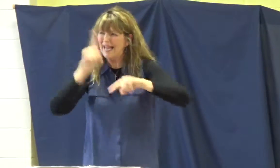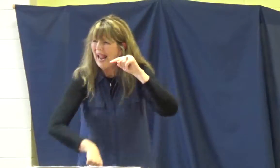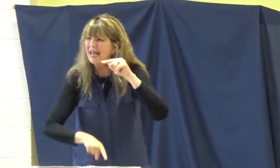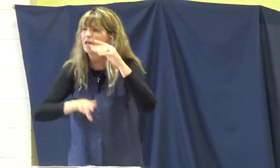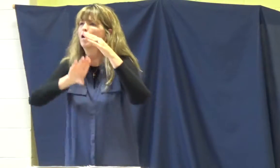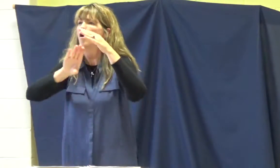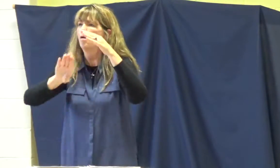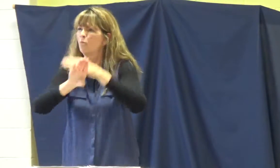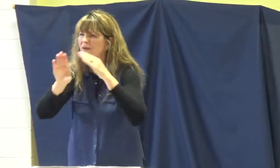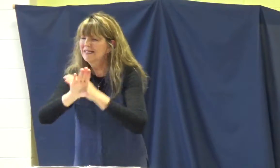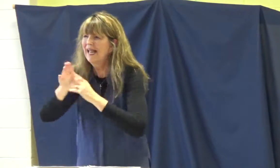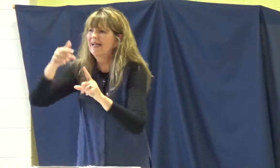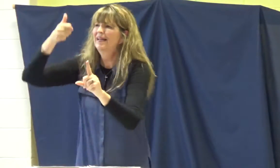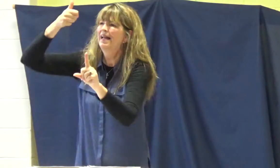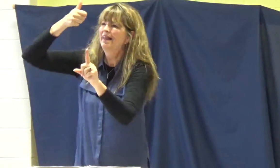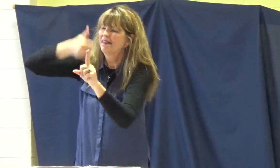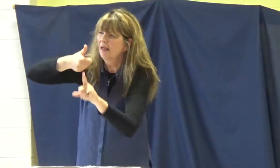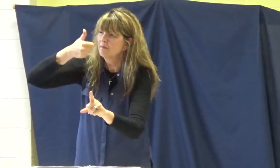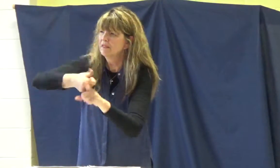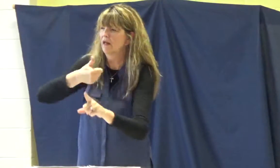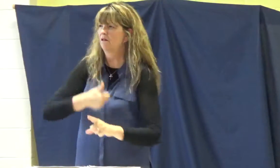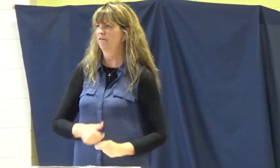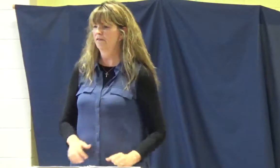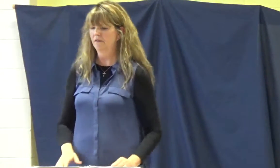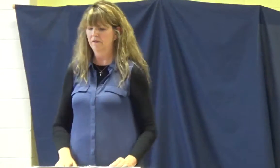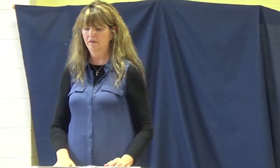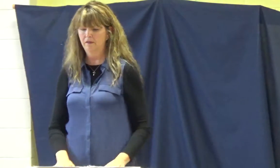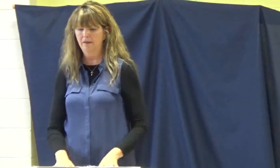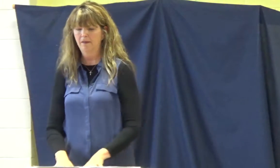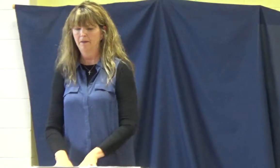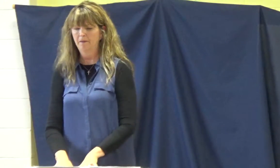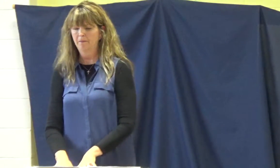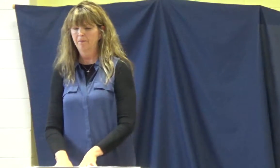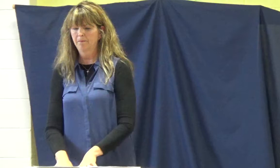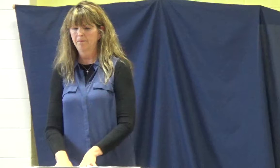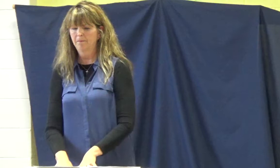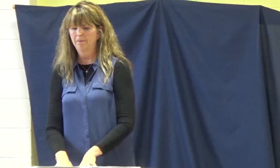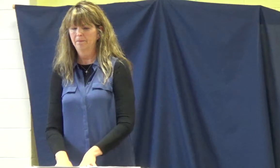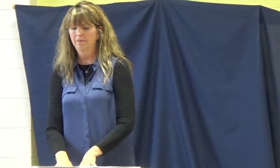to protect people that can't protect themselves.